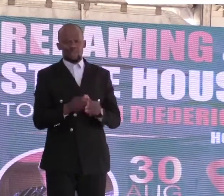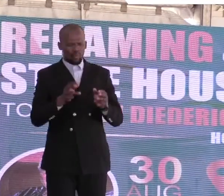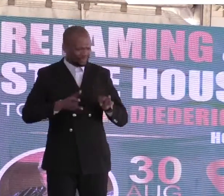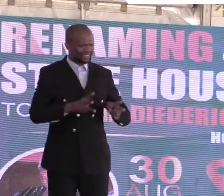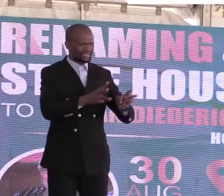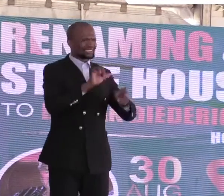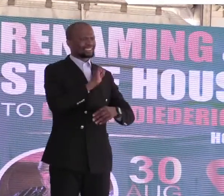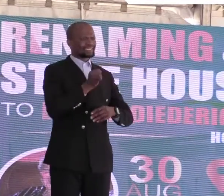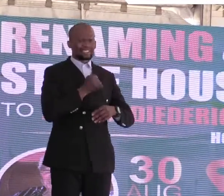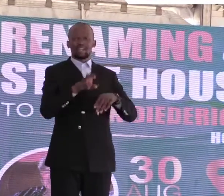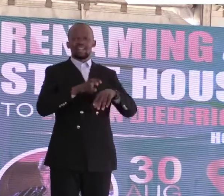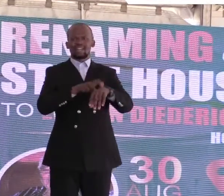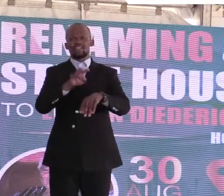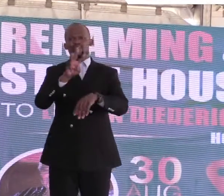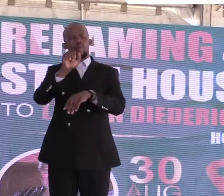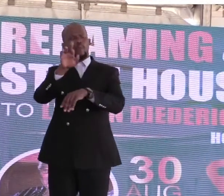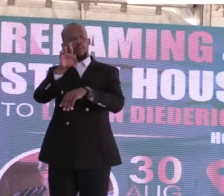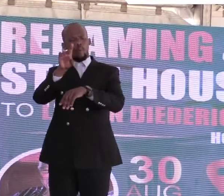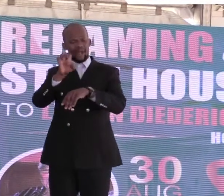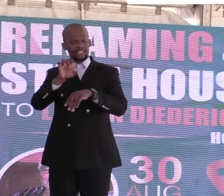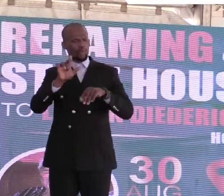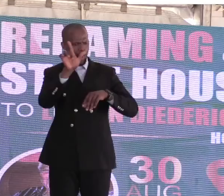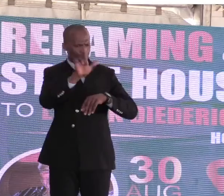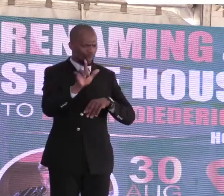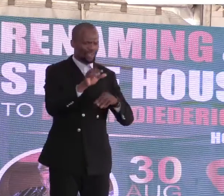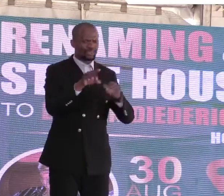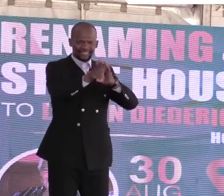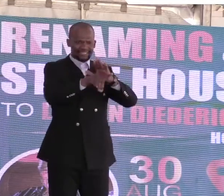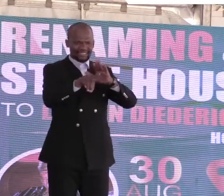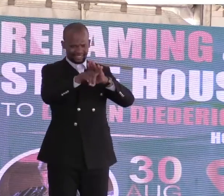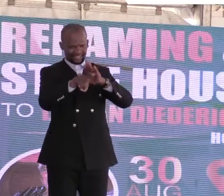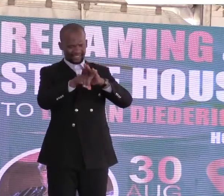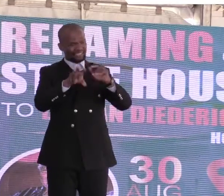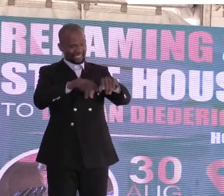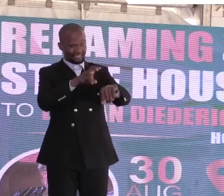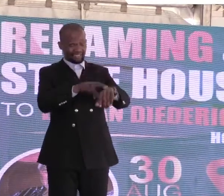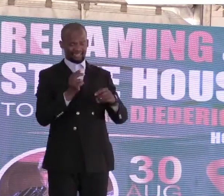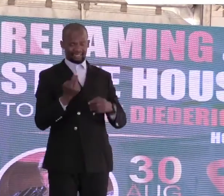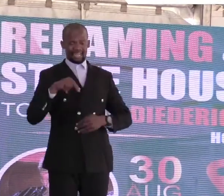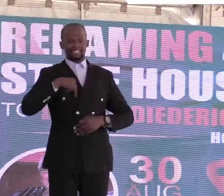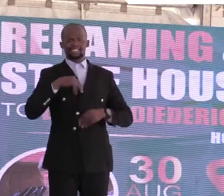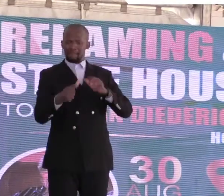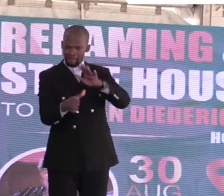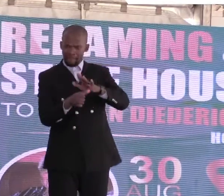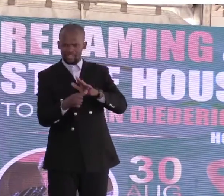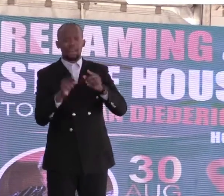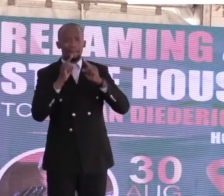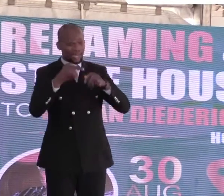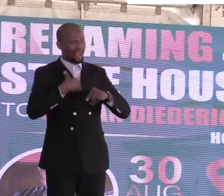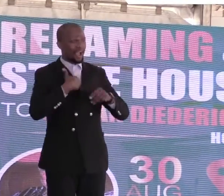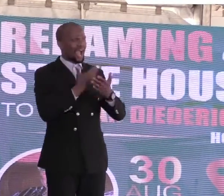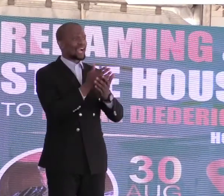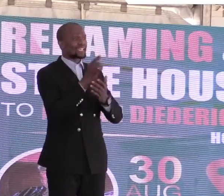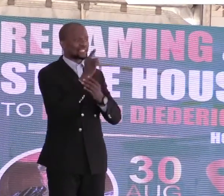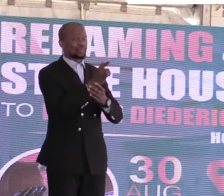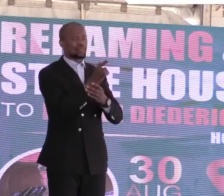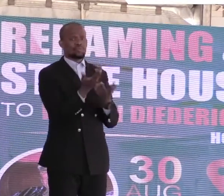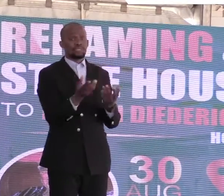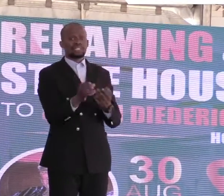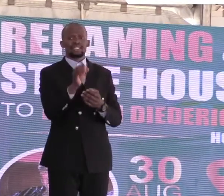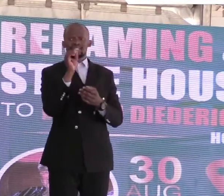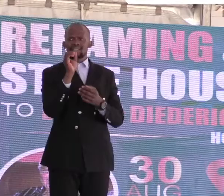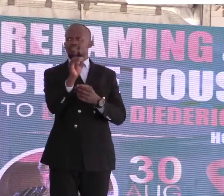streets, on our wards, in our local spaces, district, etc. Yes, it's important, but I can tell you, there are